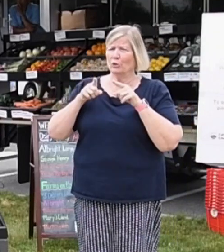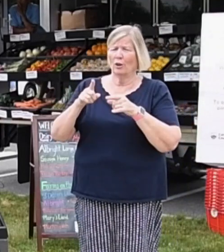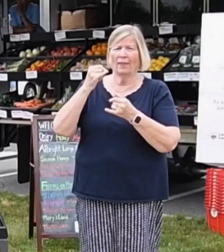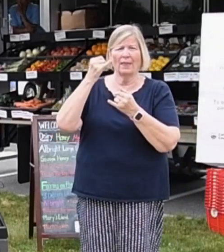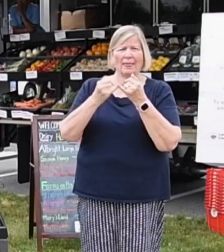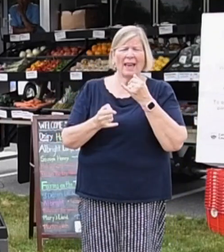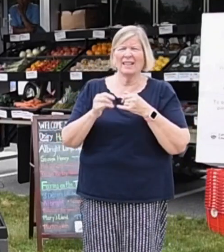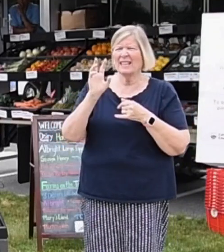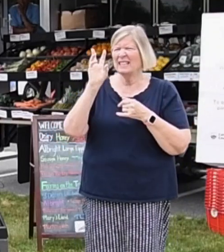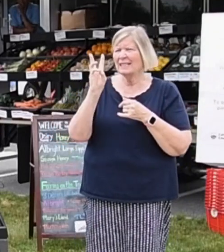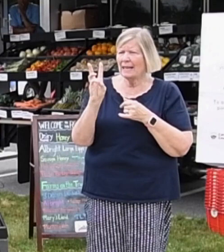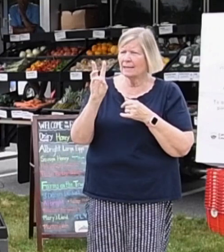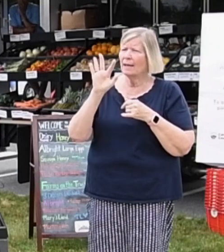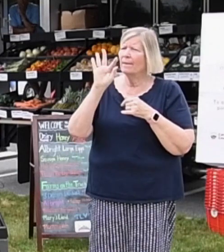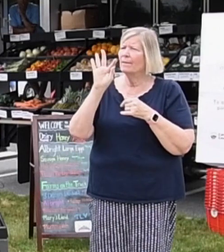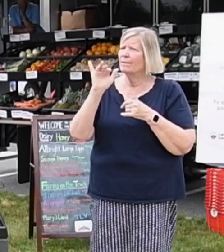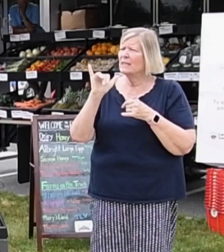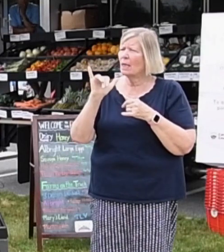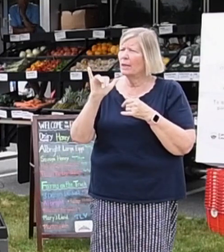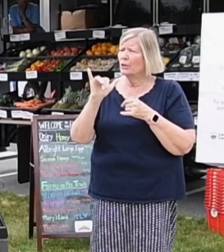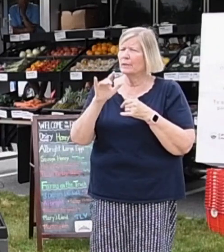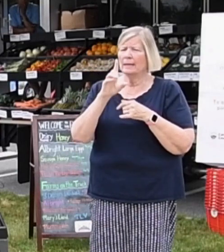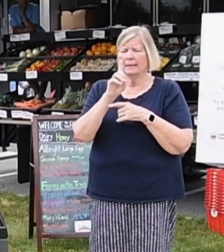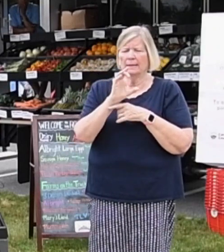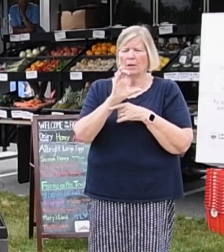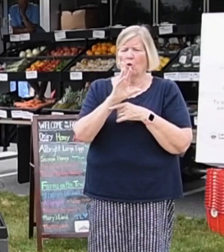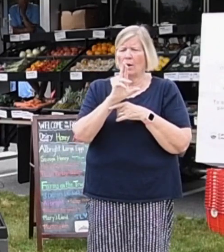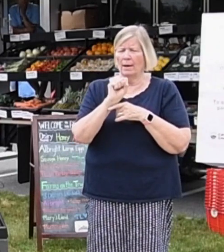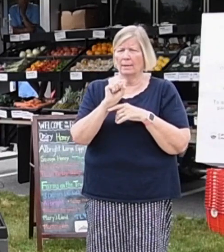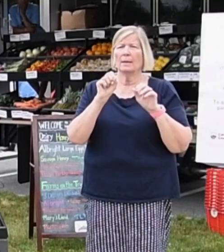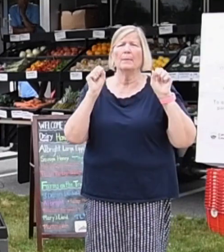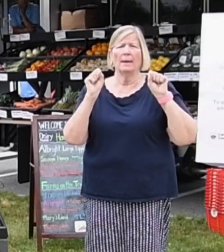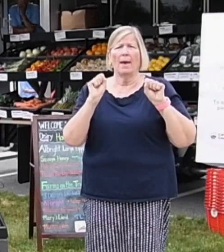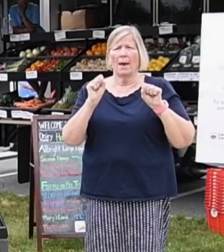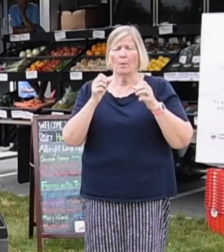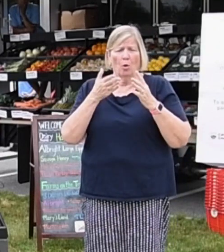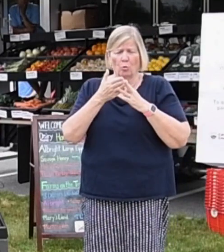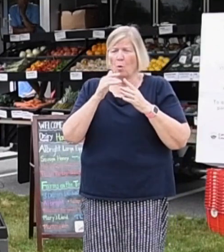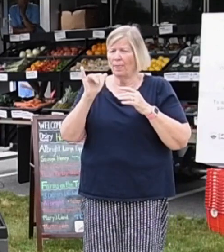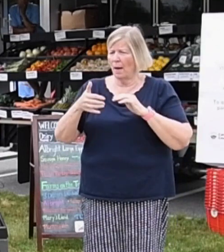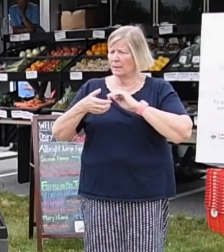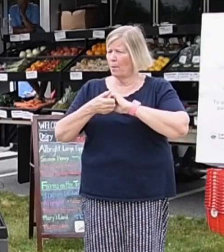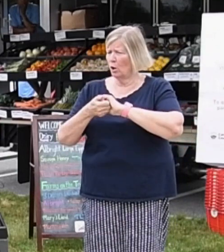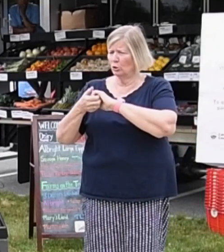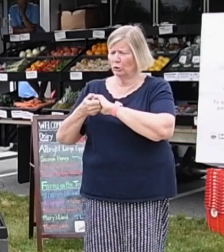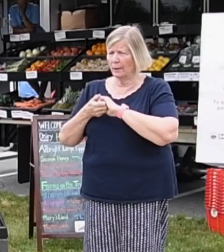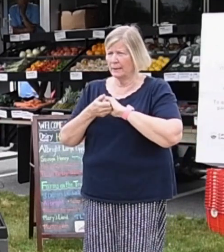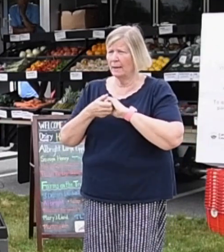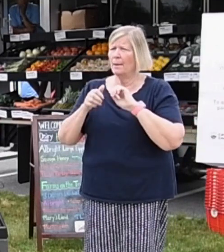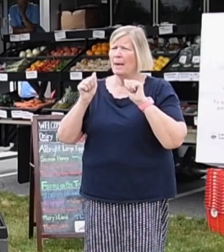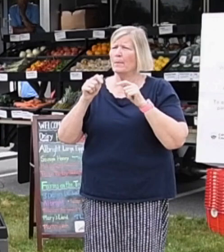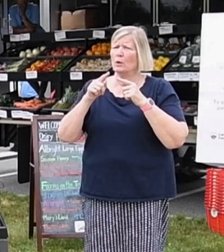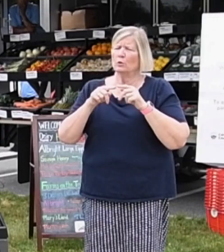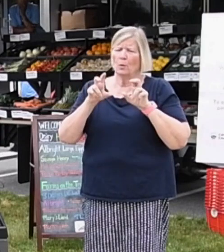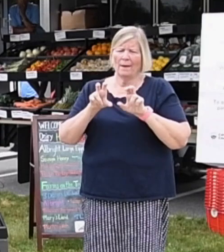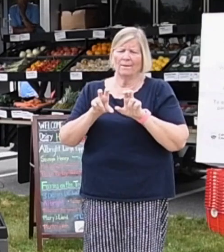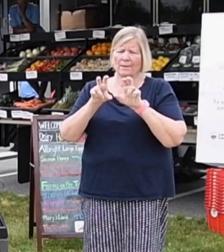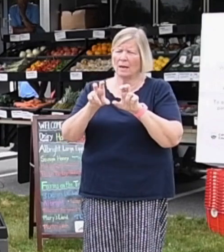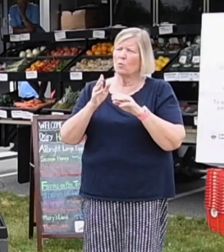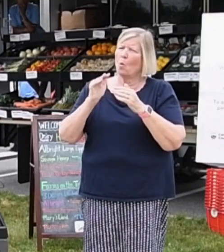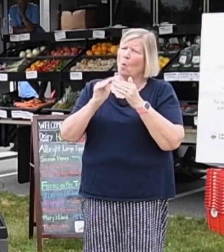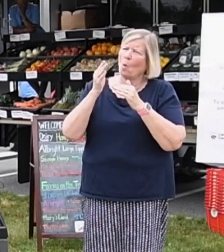six fiscal years, DCRS has been able, through these partnerships, to invest over